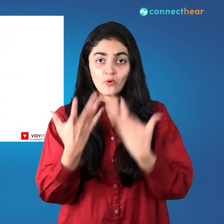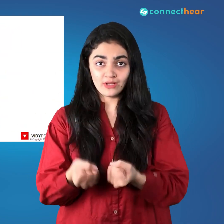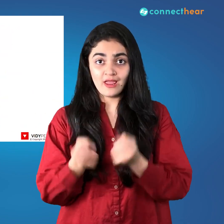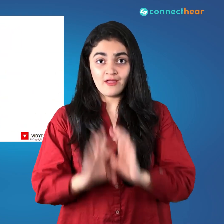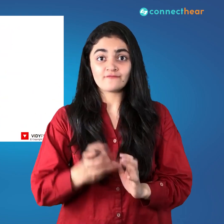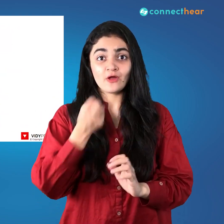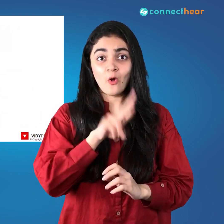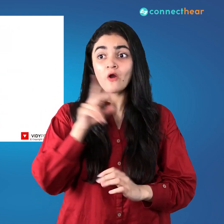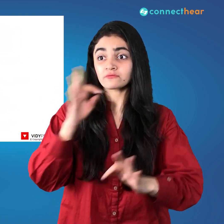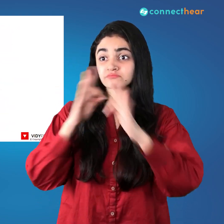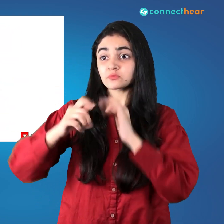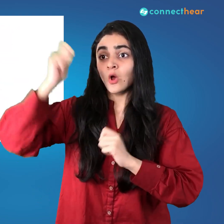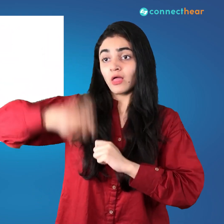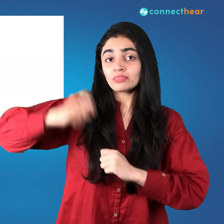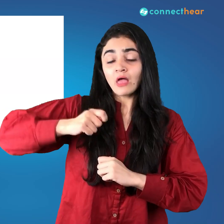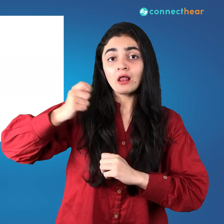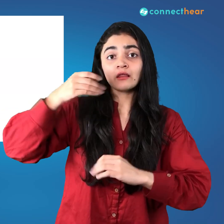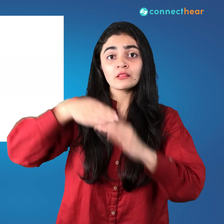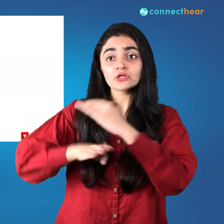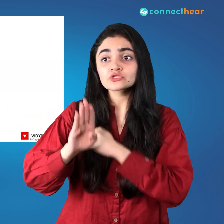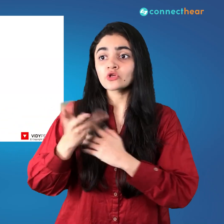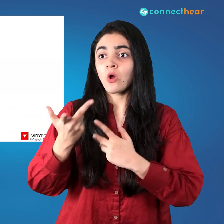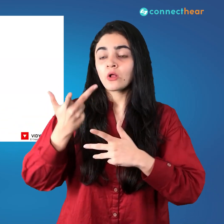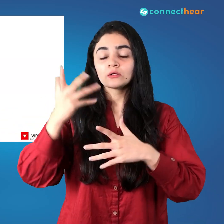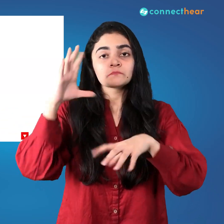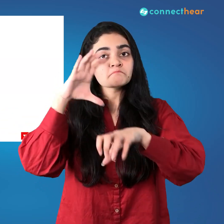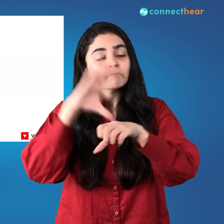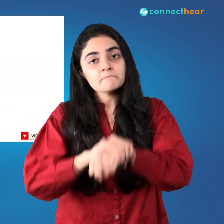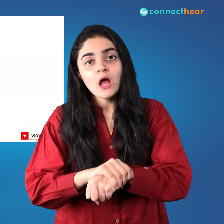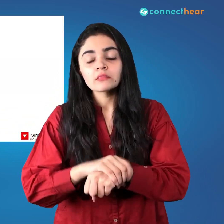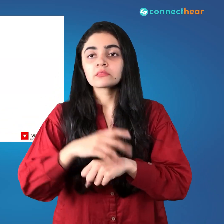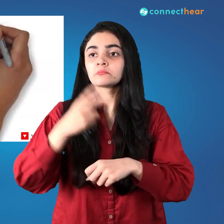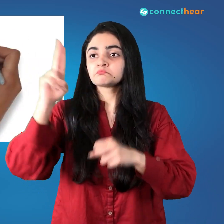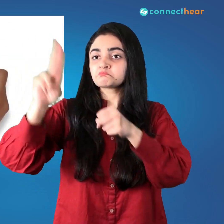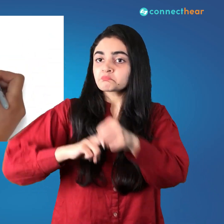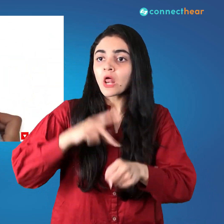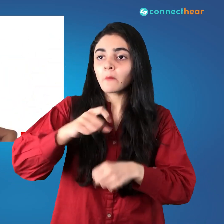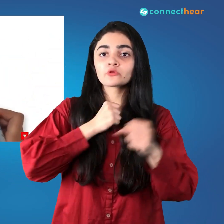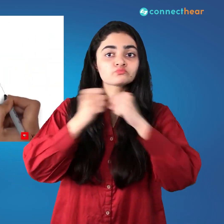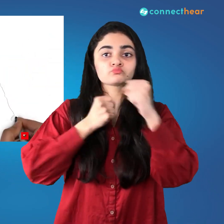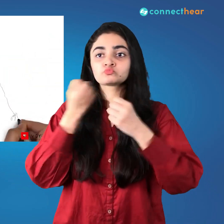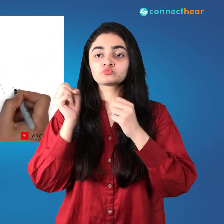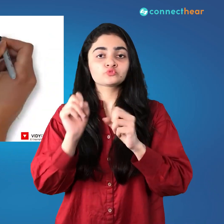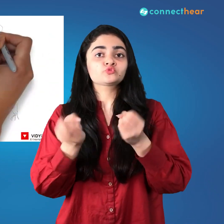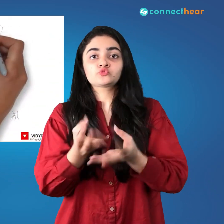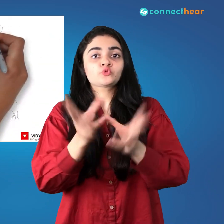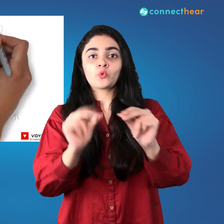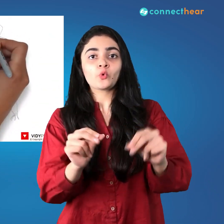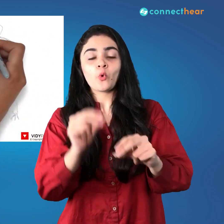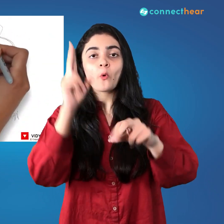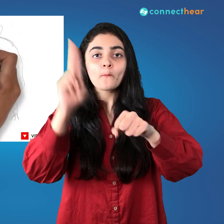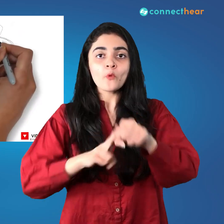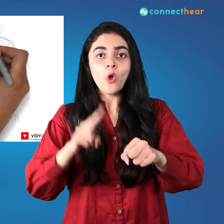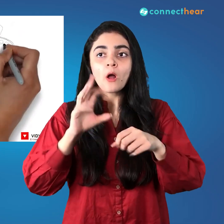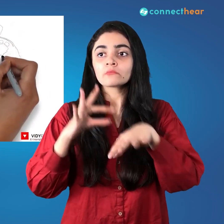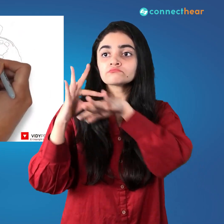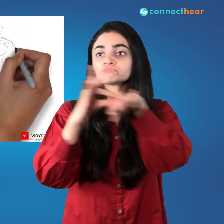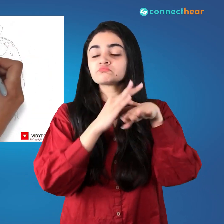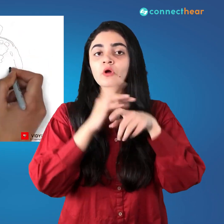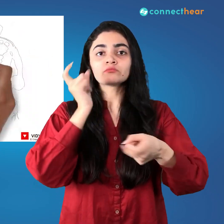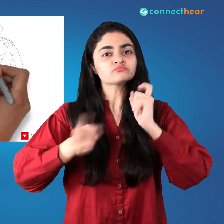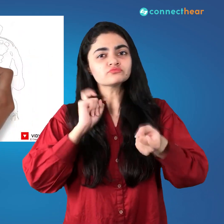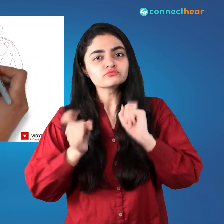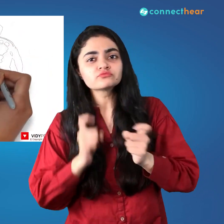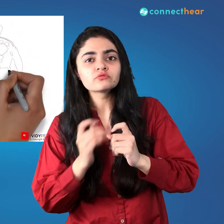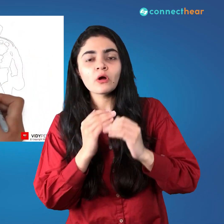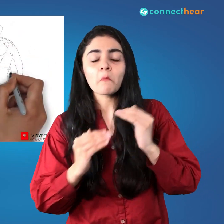appealed the decision to the Supreme Court, which overturned his conviction in 1971. His actions as a conscientious objector to the war made